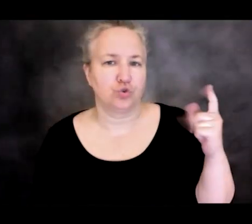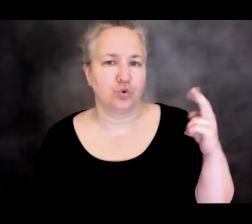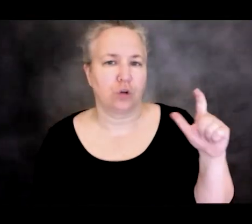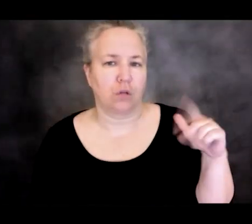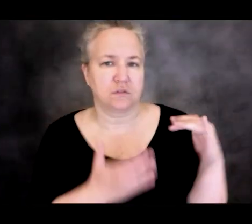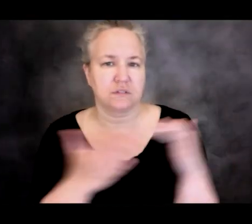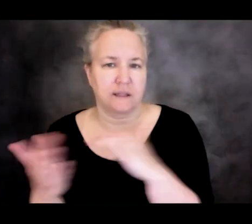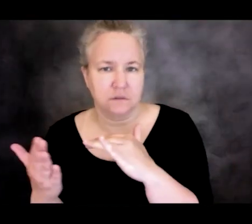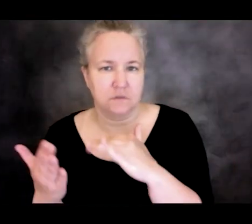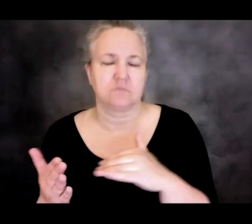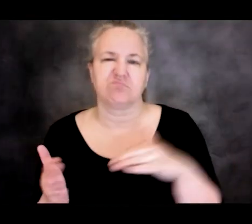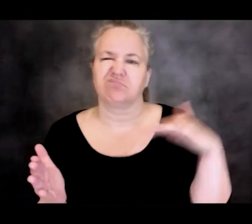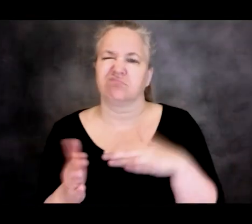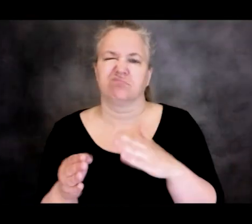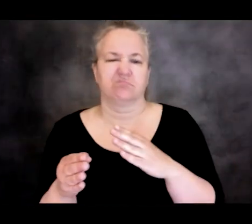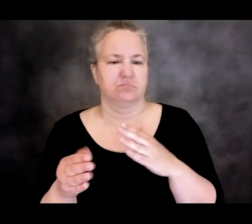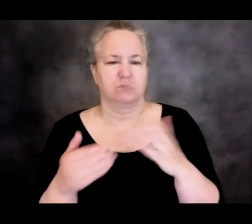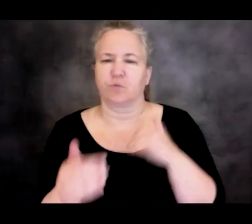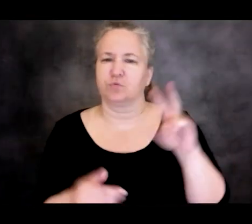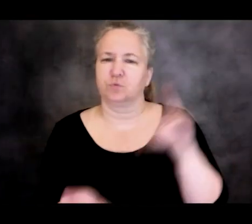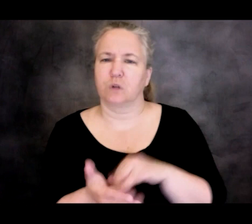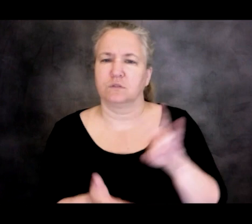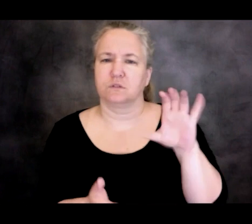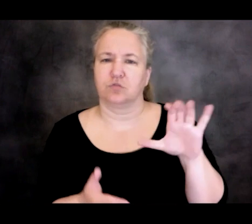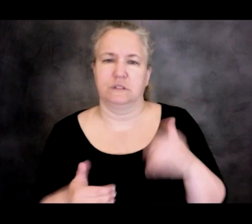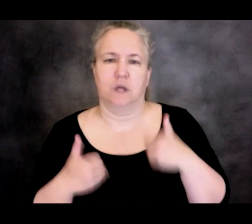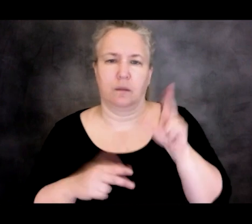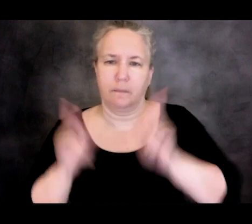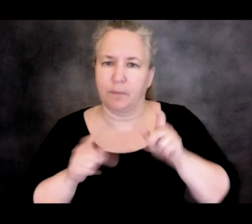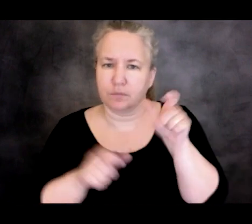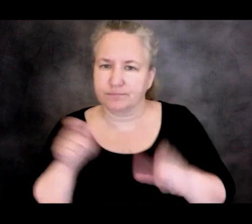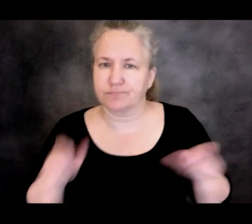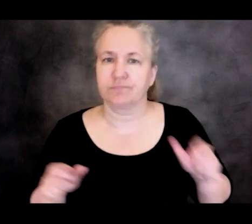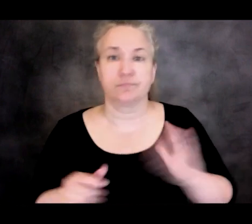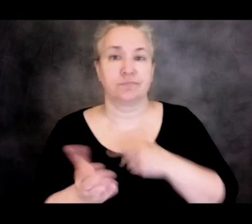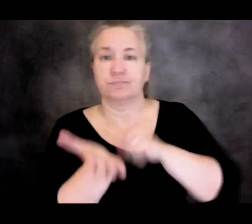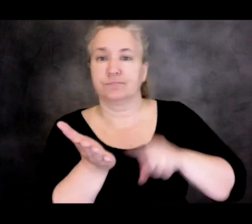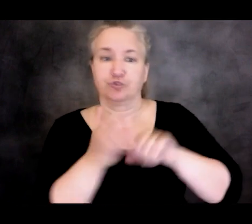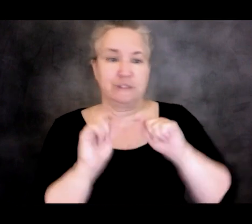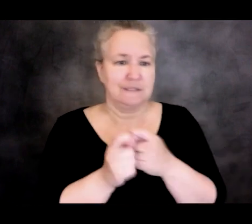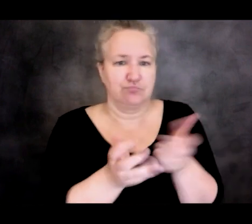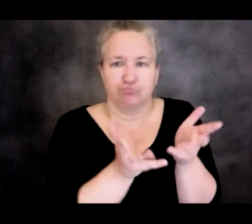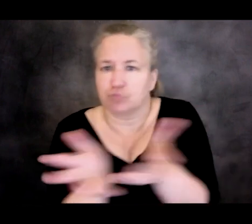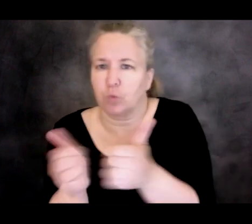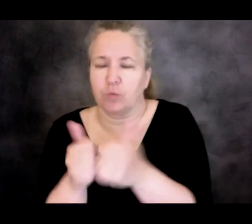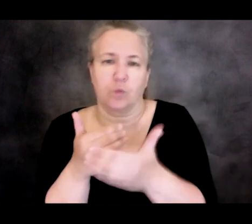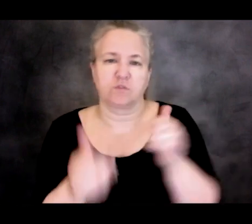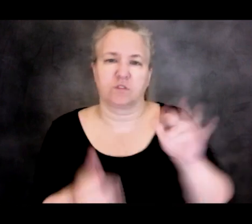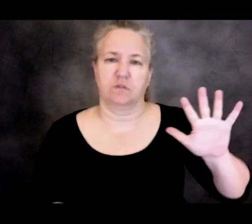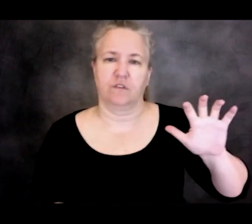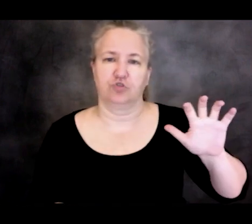nearly 2,700 young people, and our research team spoke to nearly